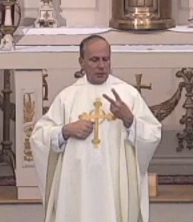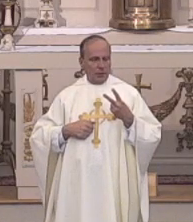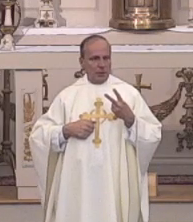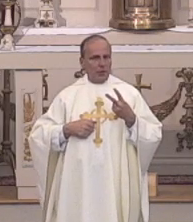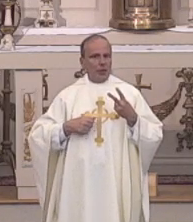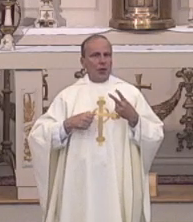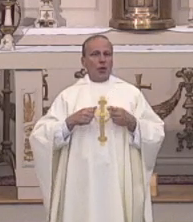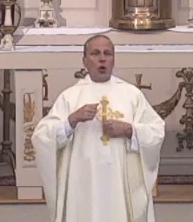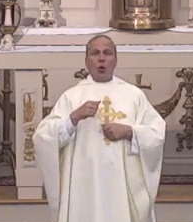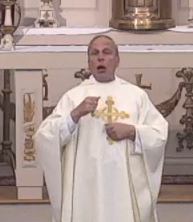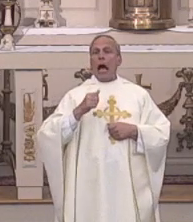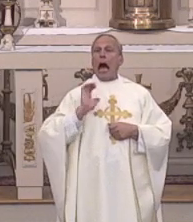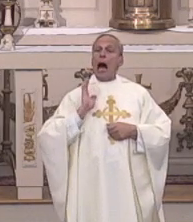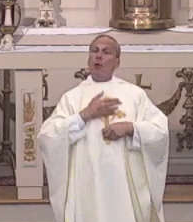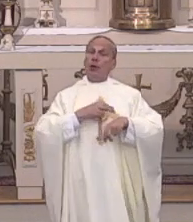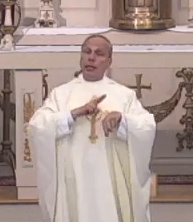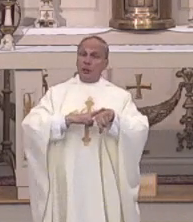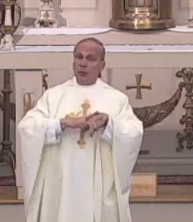animals.